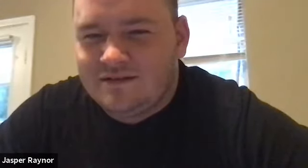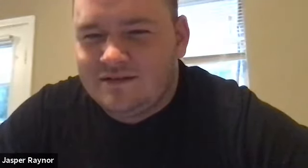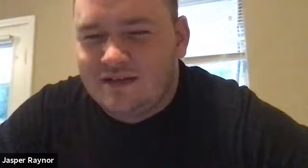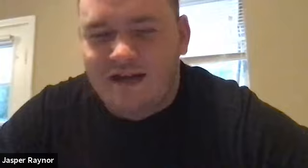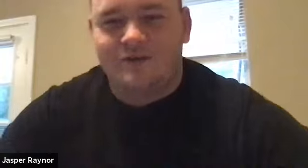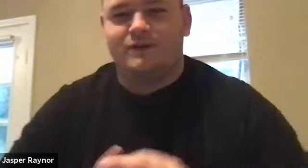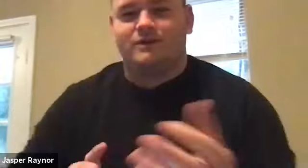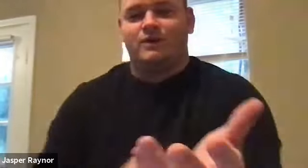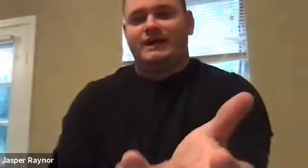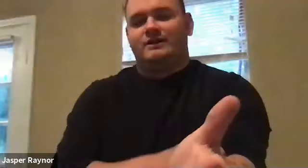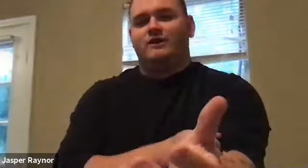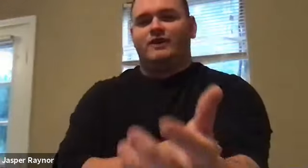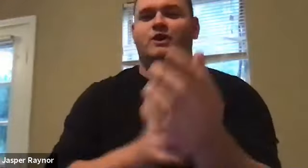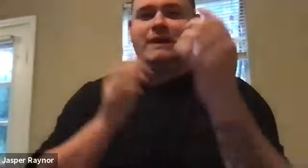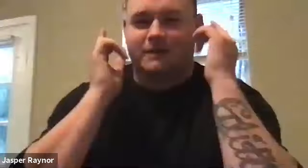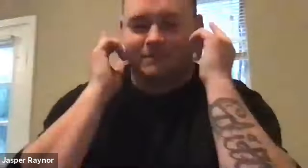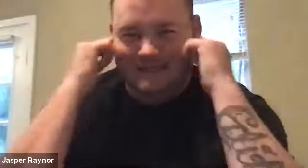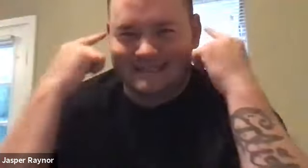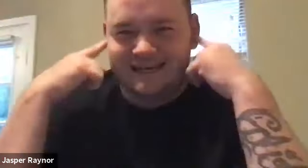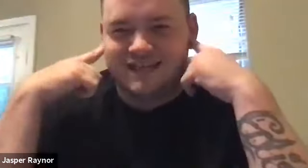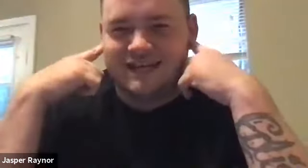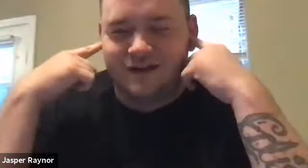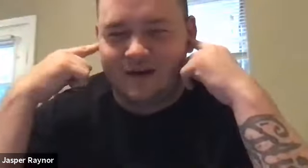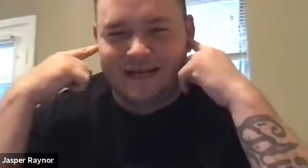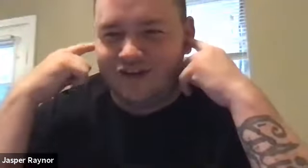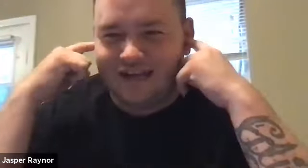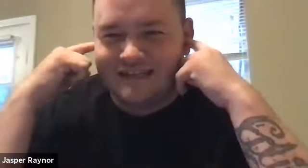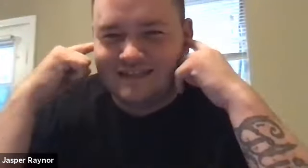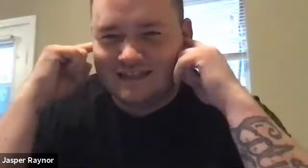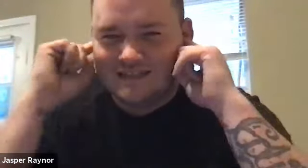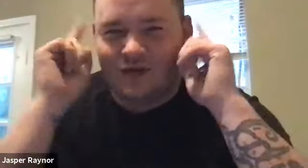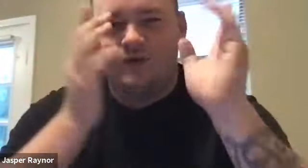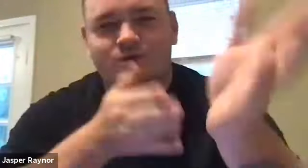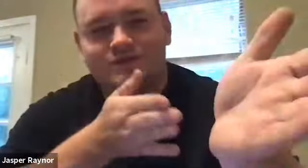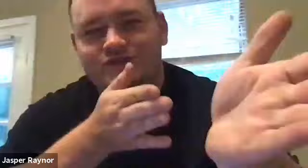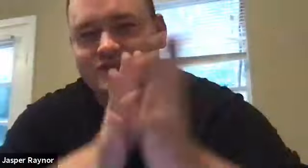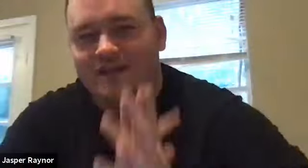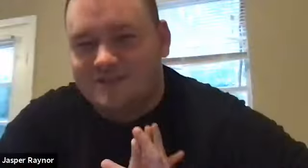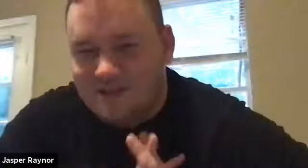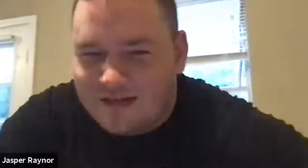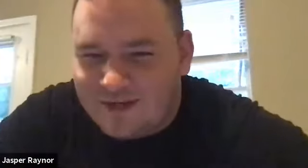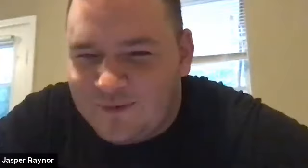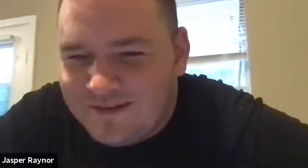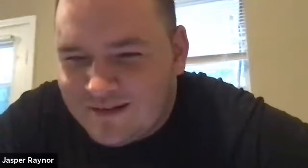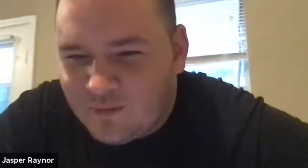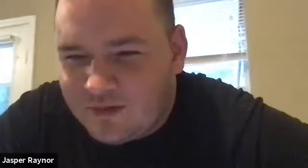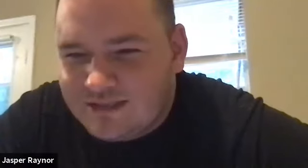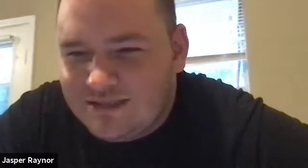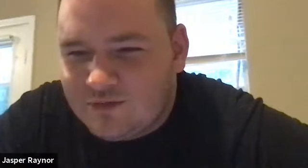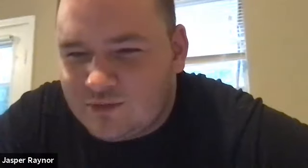I don't know, Corey, I don't know if you know, but I'm completely deaf tonight. I don't have my hearing aids. Yeah. So she's having to, okay, cool. What is the difference between